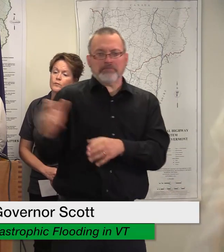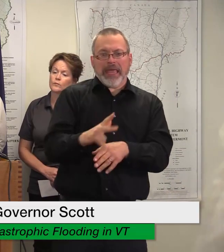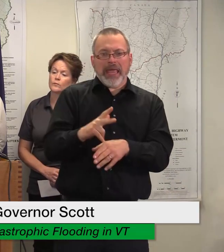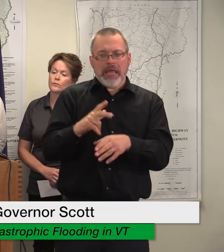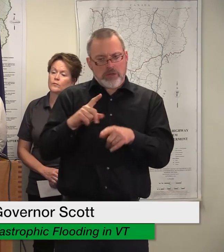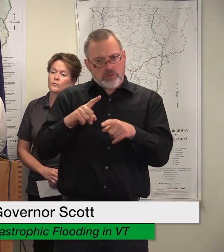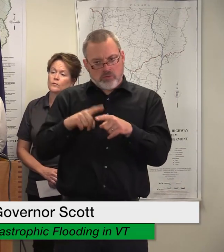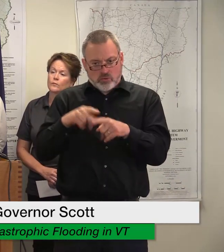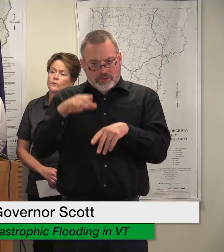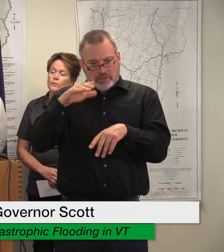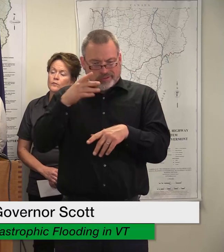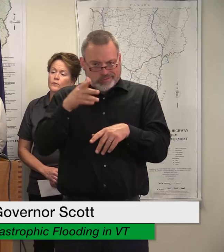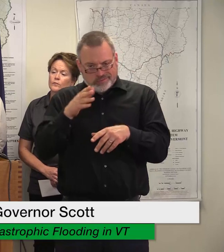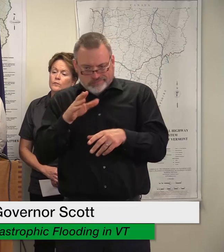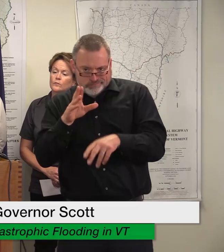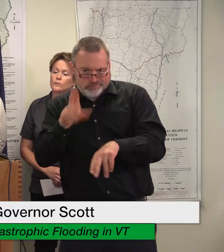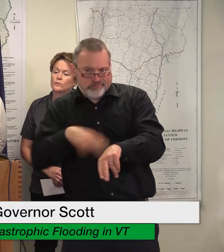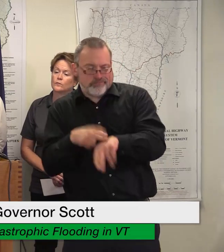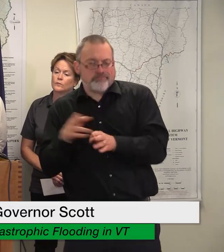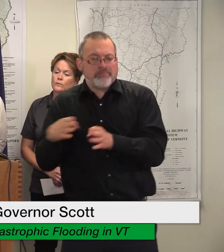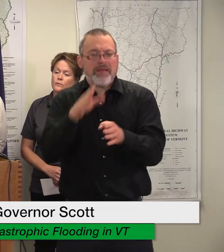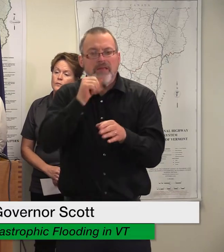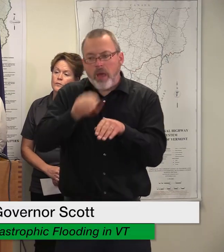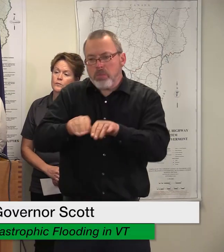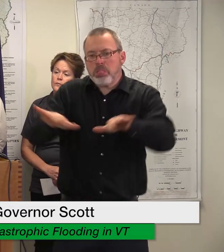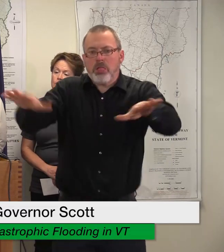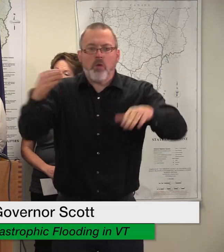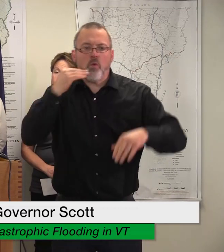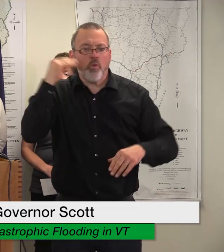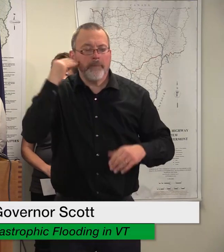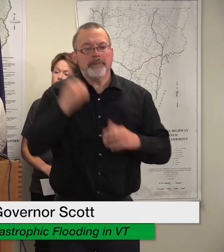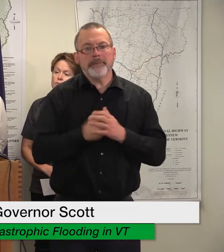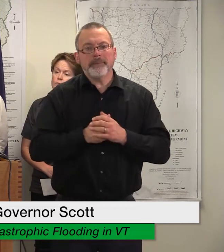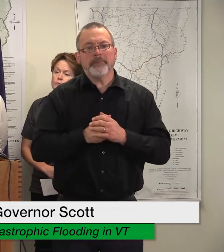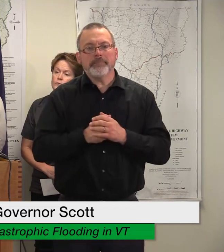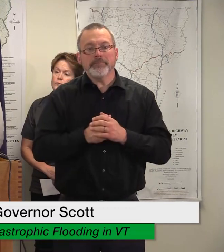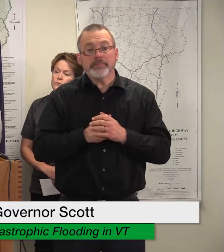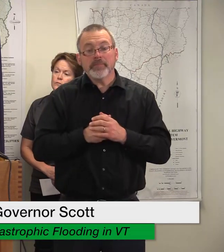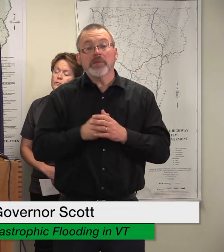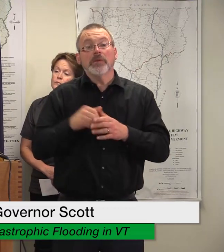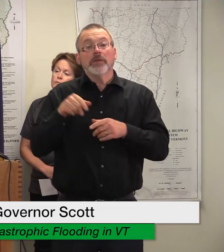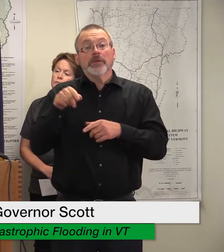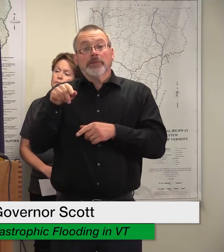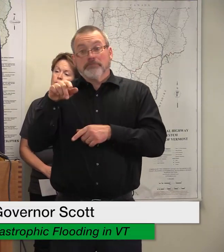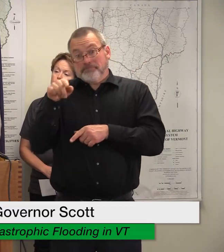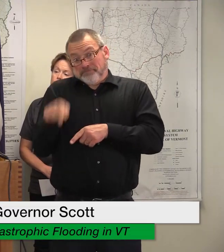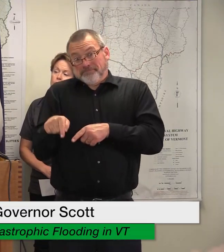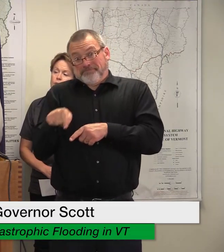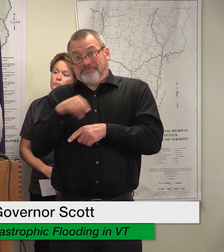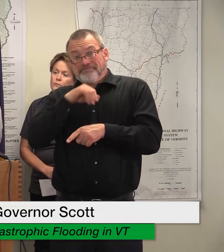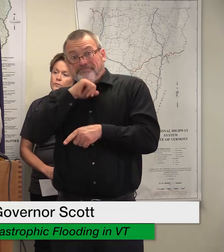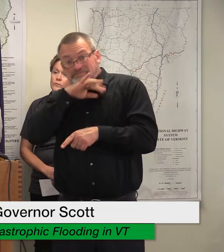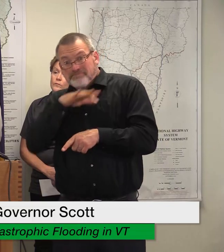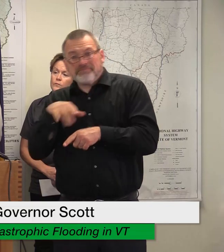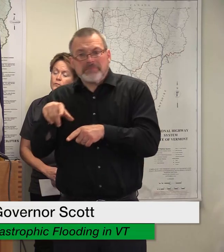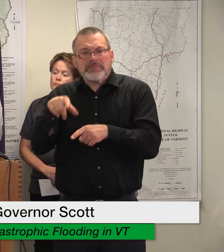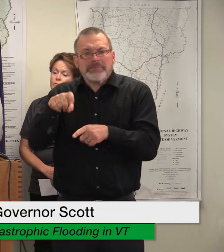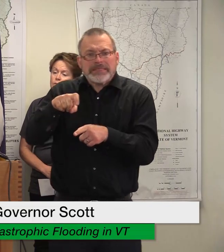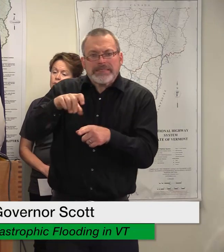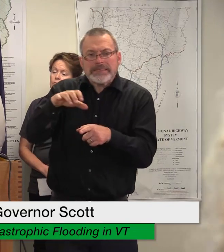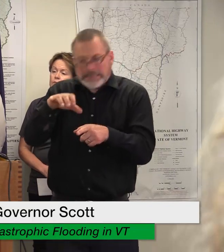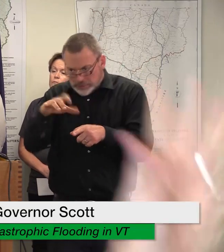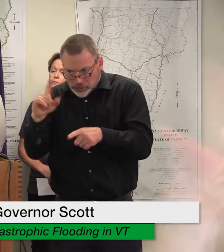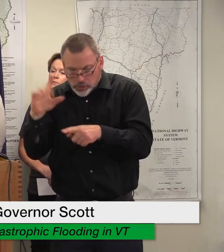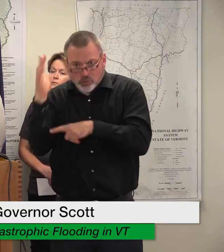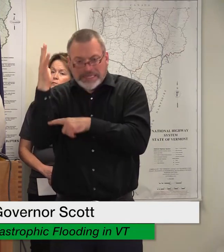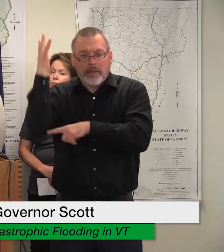infrastructure. Another very typical situation is where some amount of removal is needed at a location where downed trees or maybe other